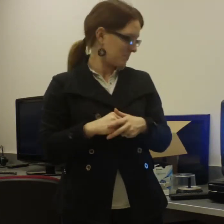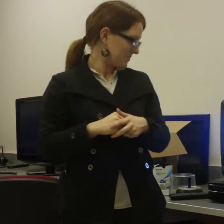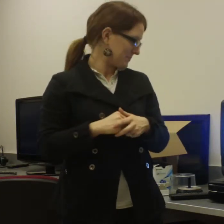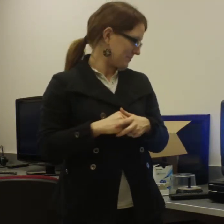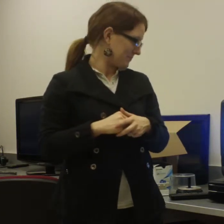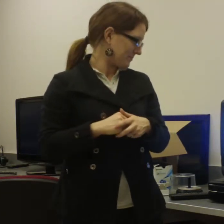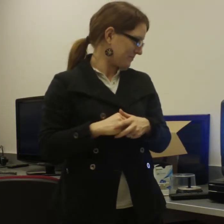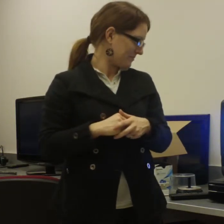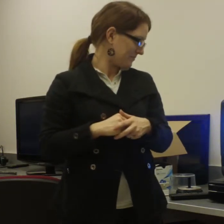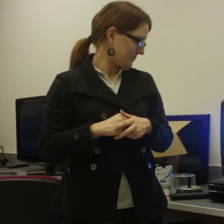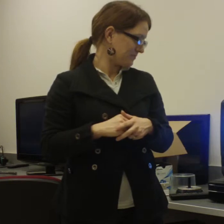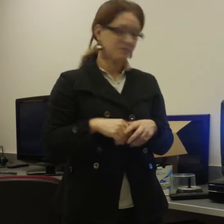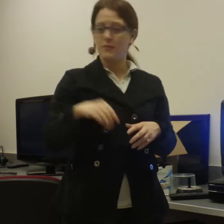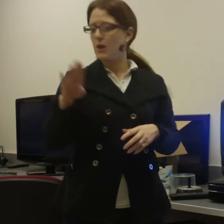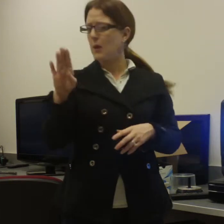Becky?